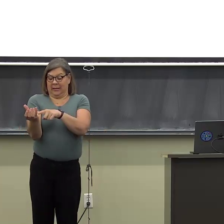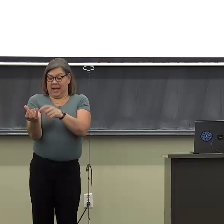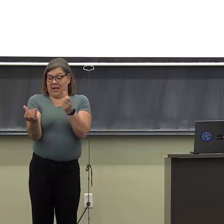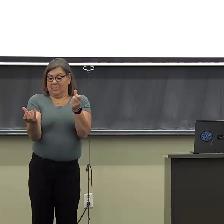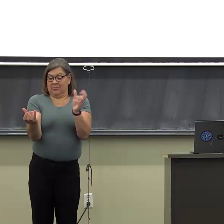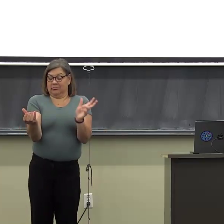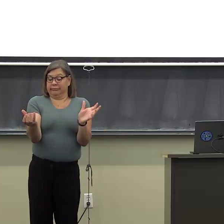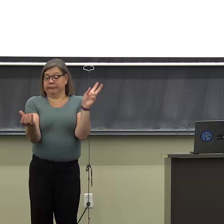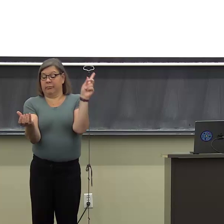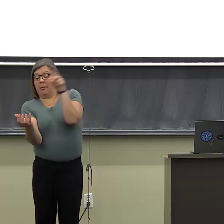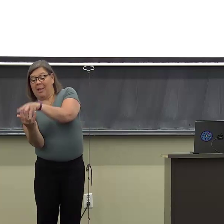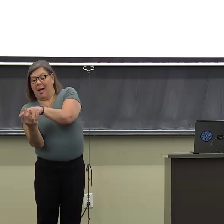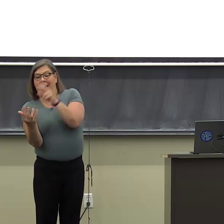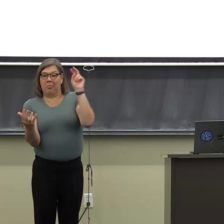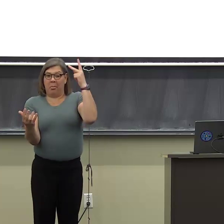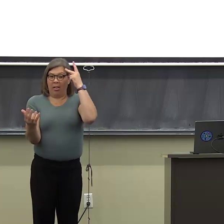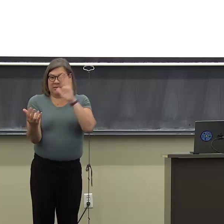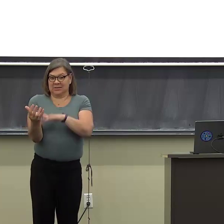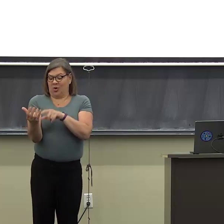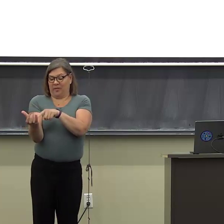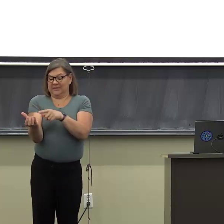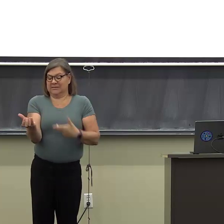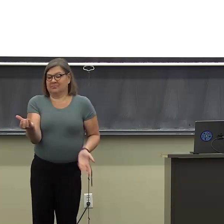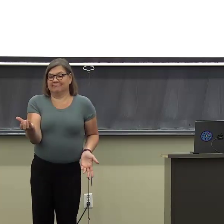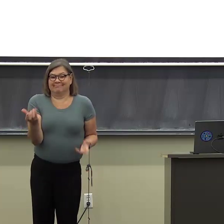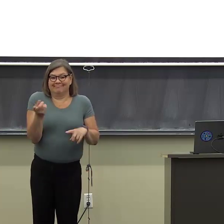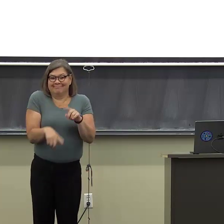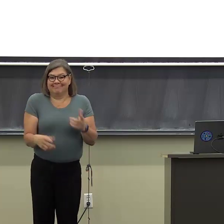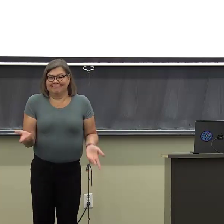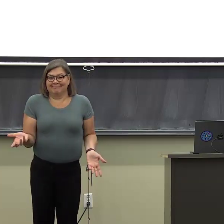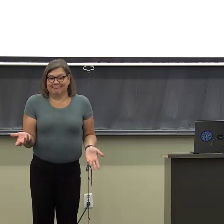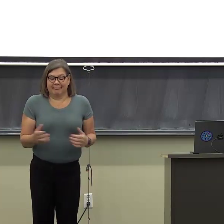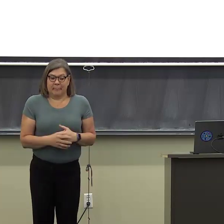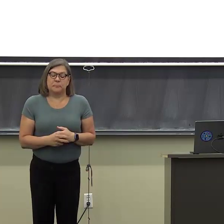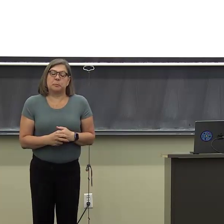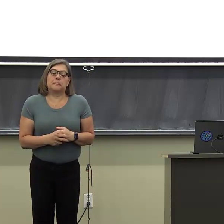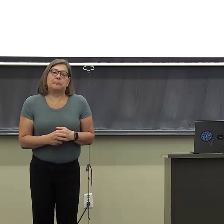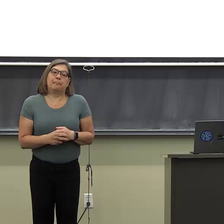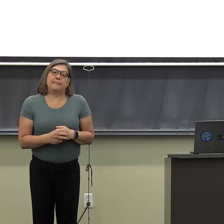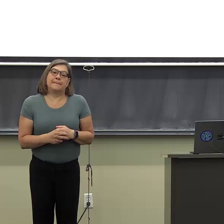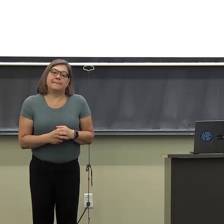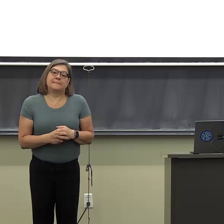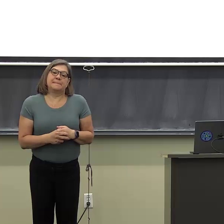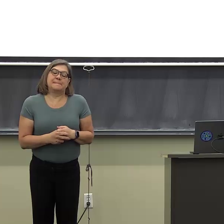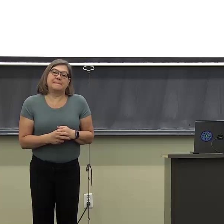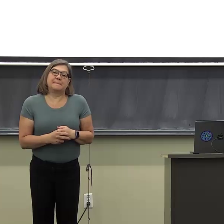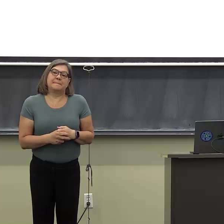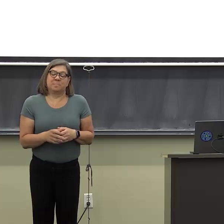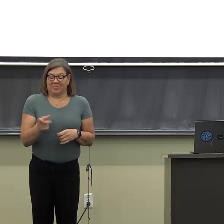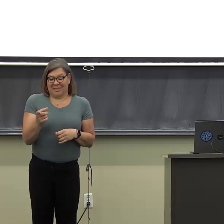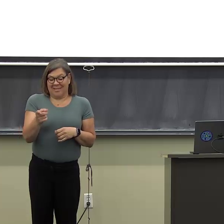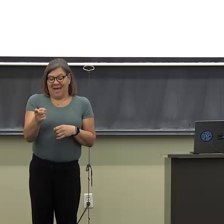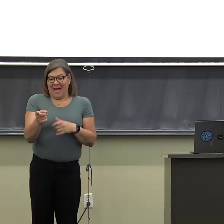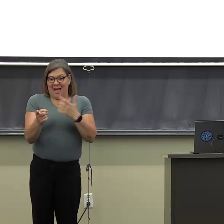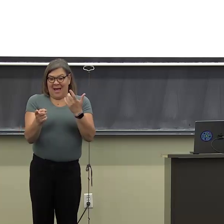it. So this has been very difficult because I think that gets a lot of the reality of life out of the